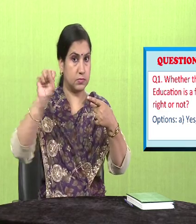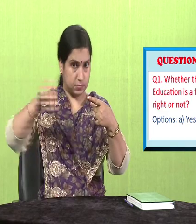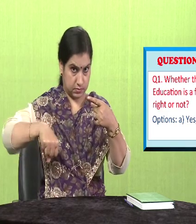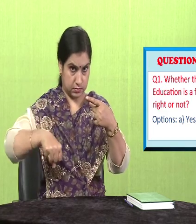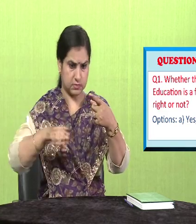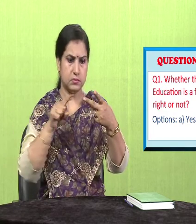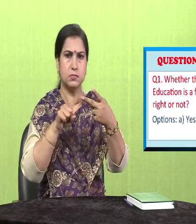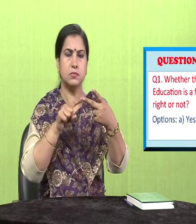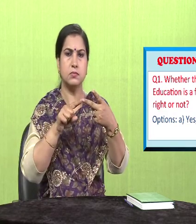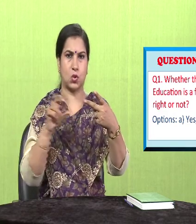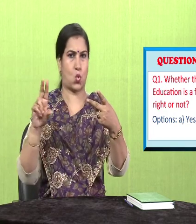B, no.